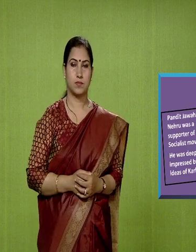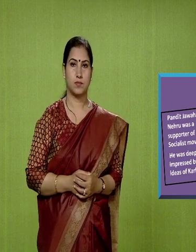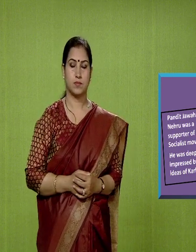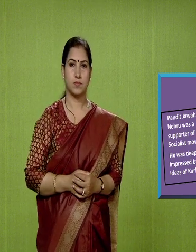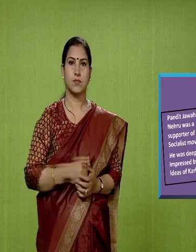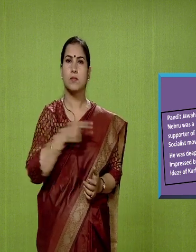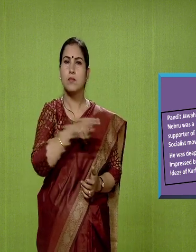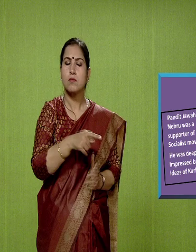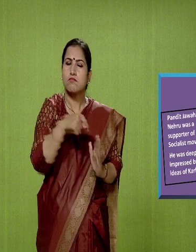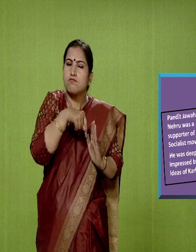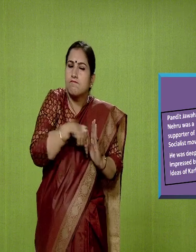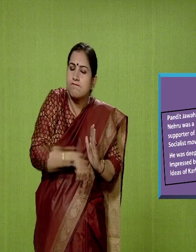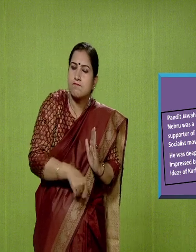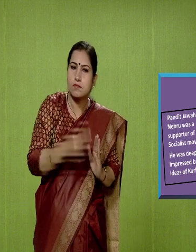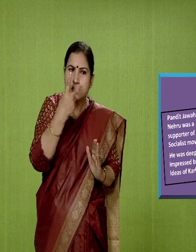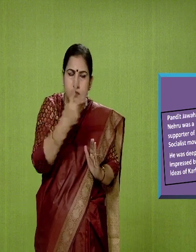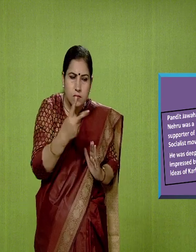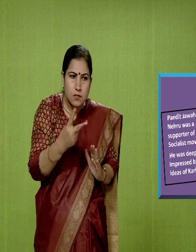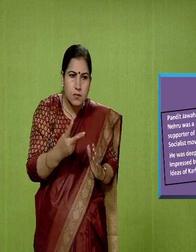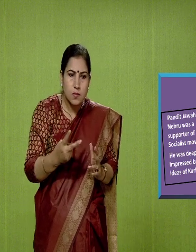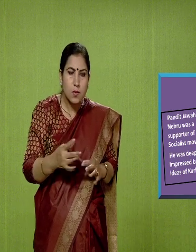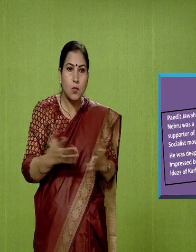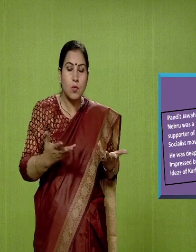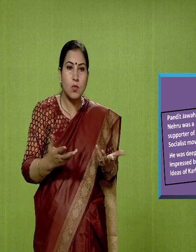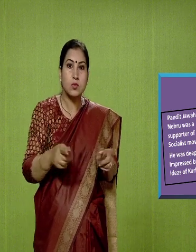He was deeply impressed by the ideas of Karl Marx.